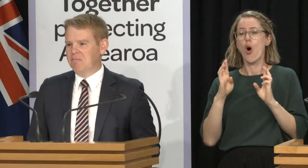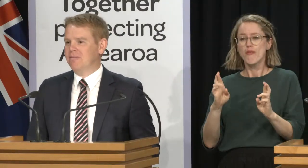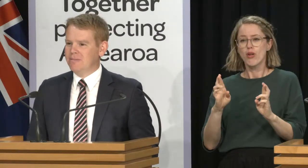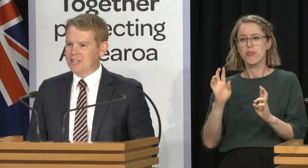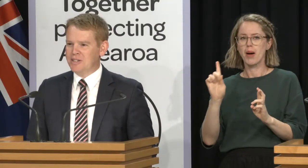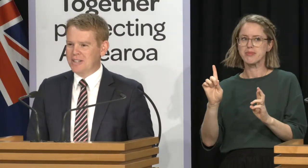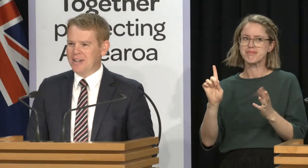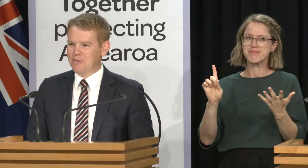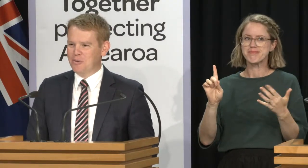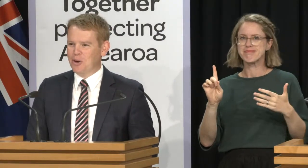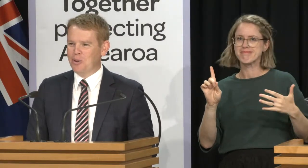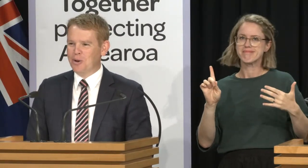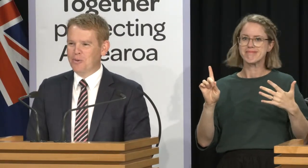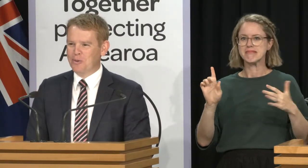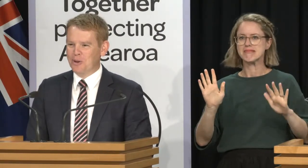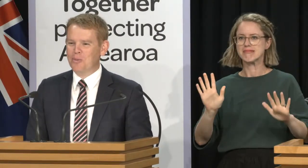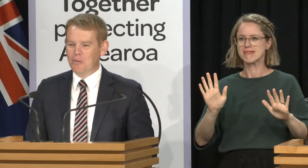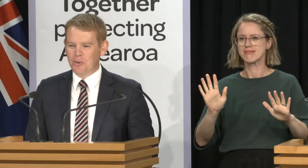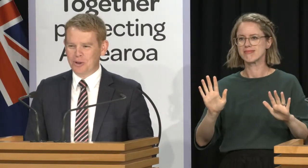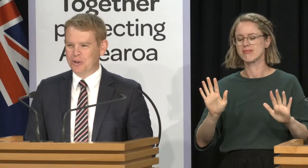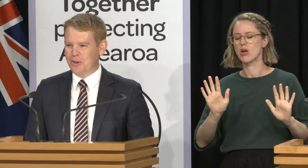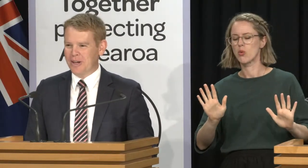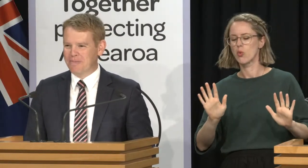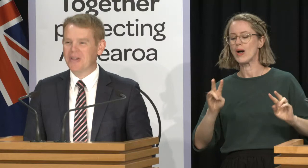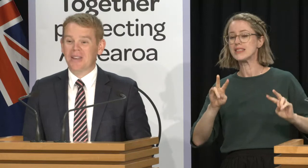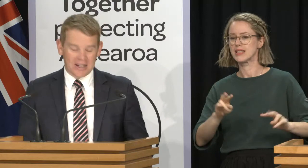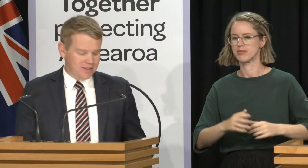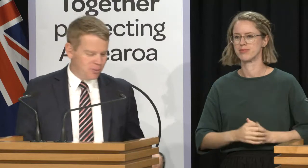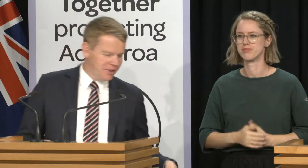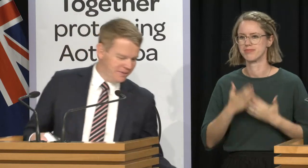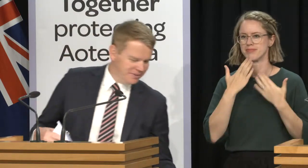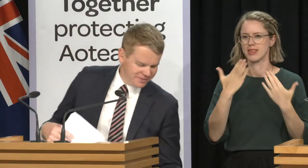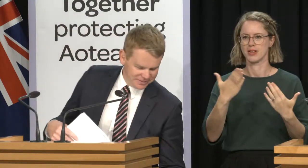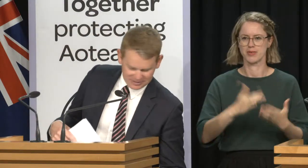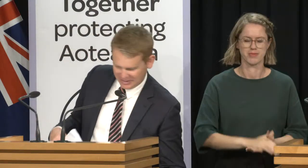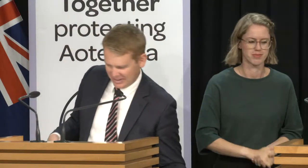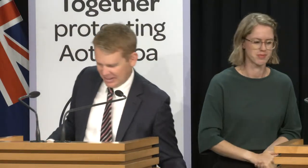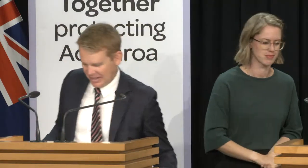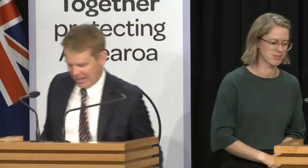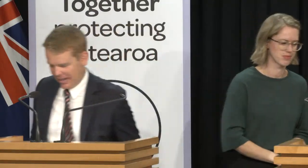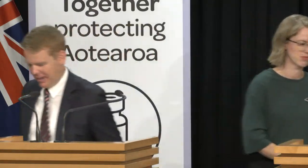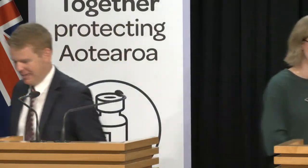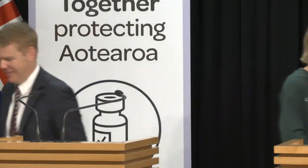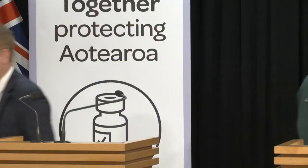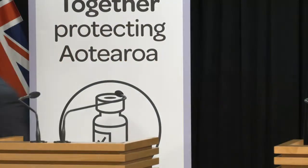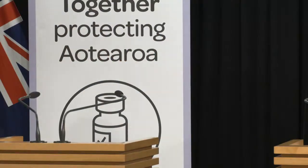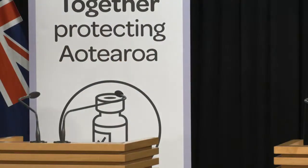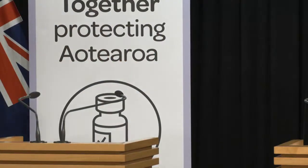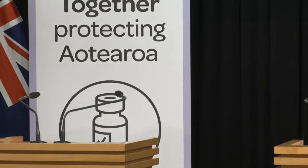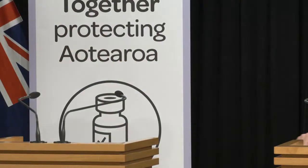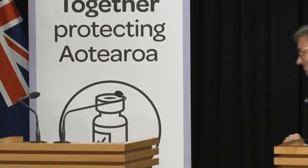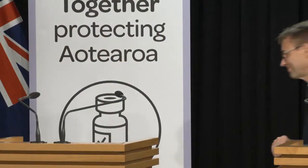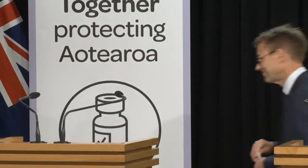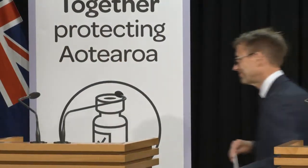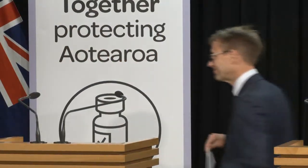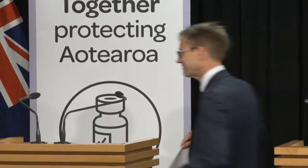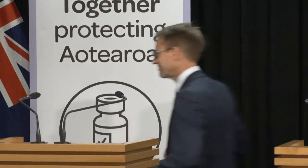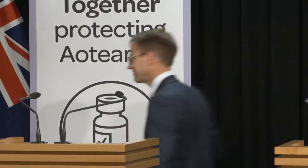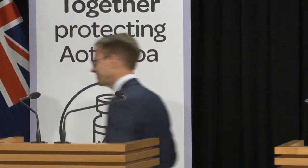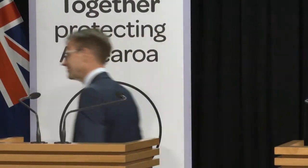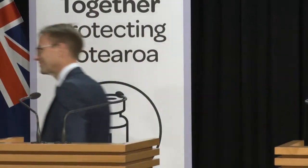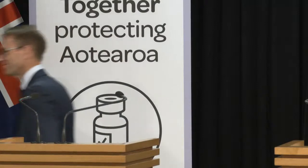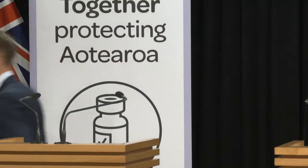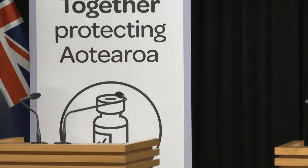but we've got a little bit more work to do on that. Thanks, everybody. No.